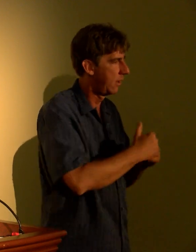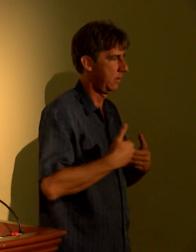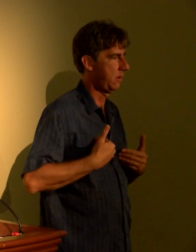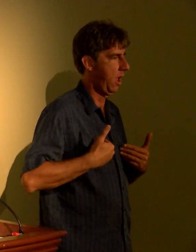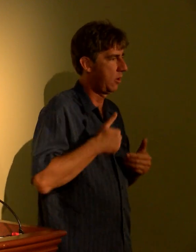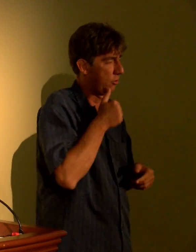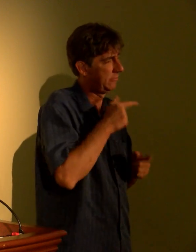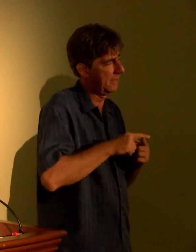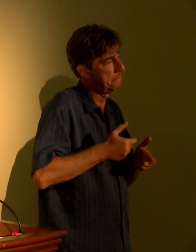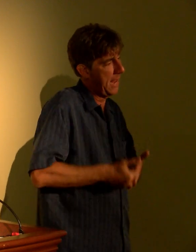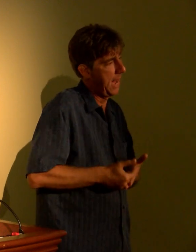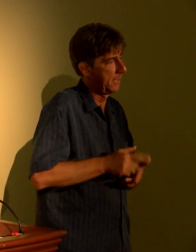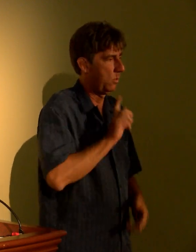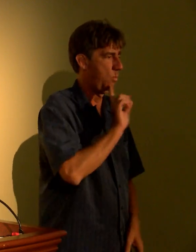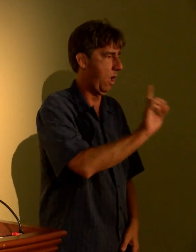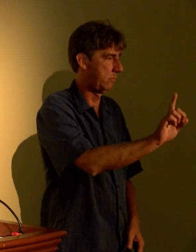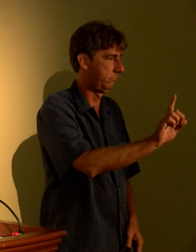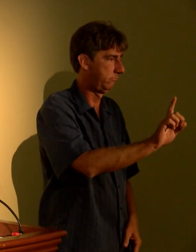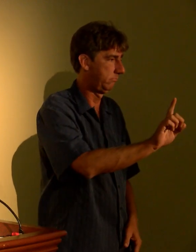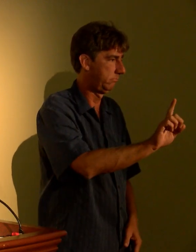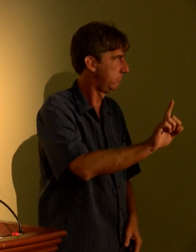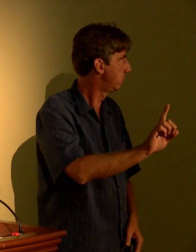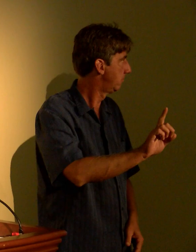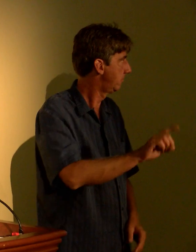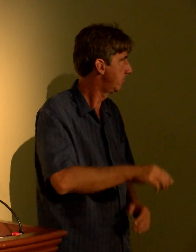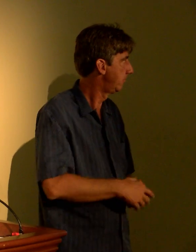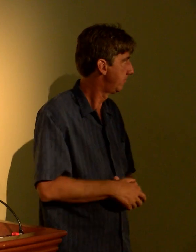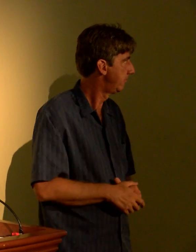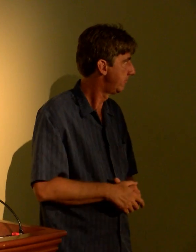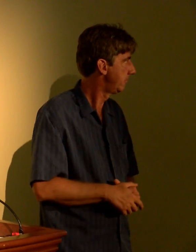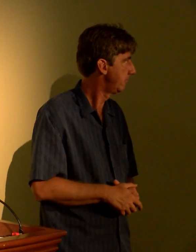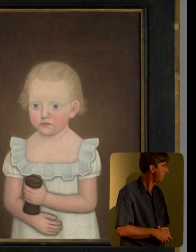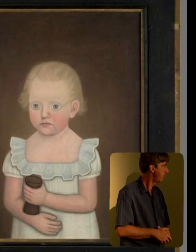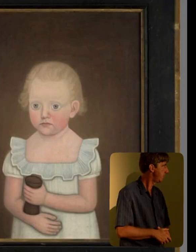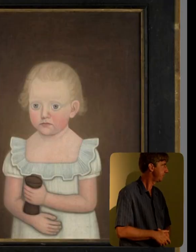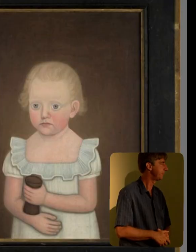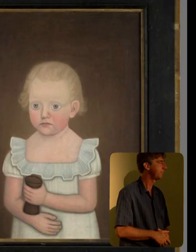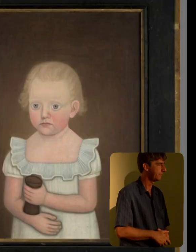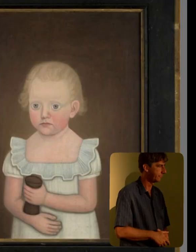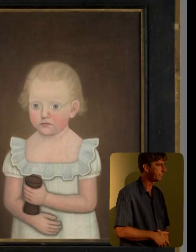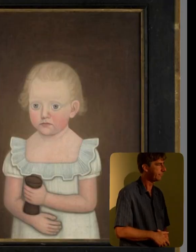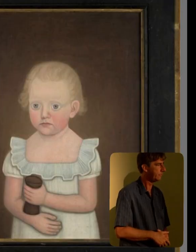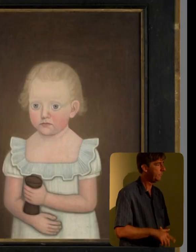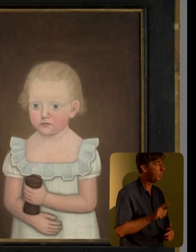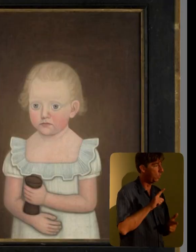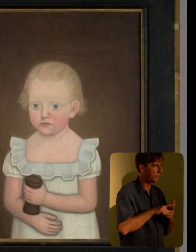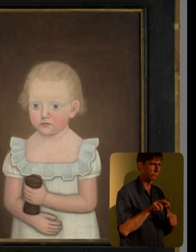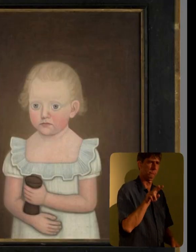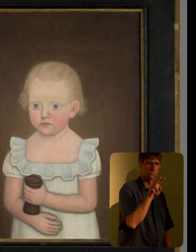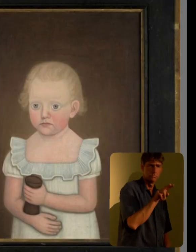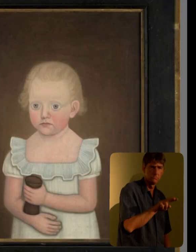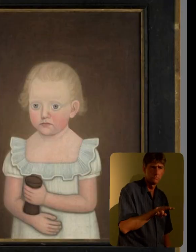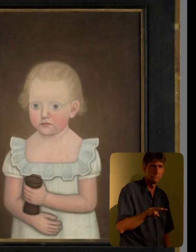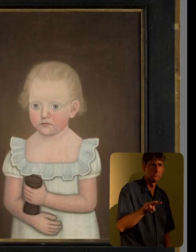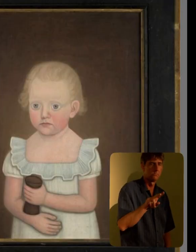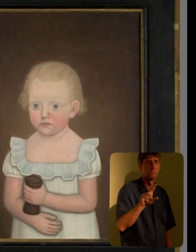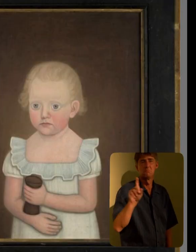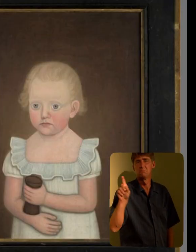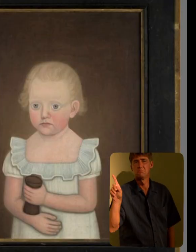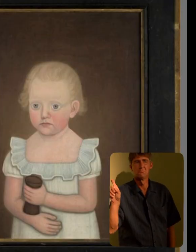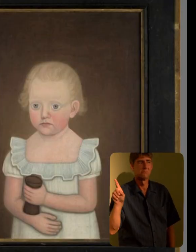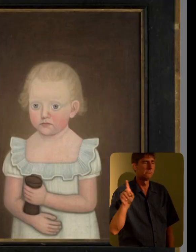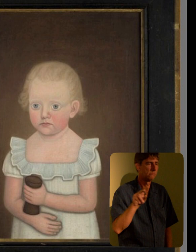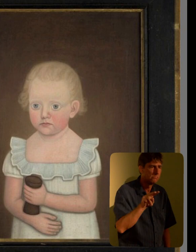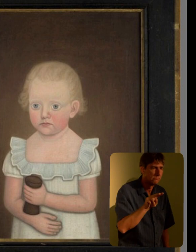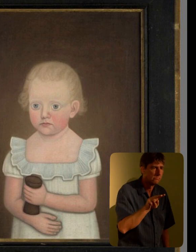a baby, 1 year old child. And you will find yourself coming back to this